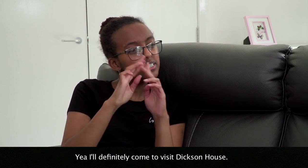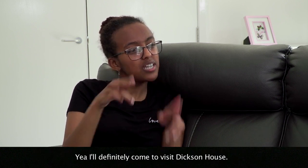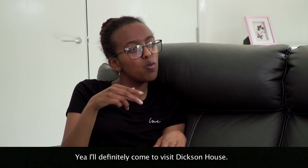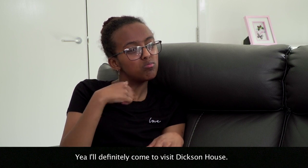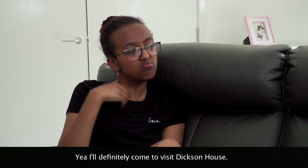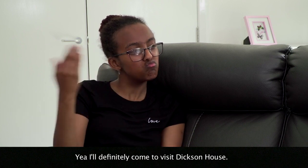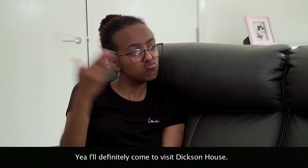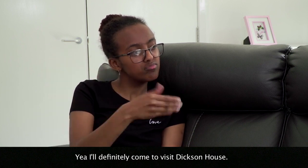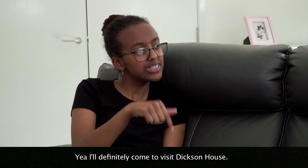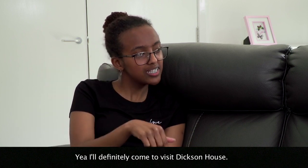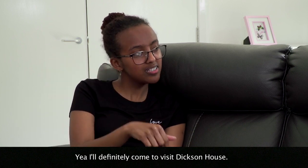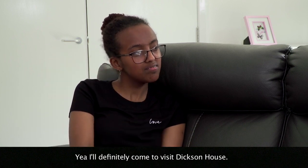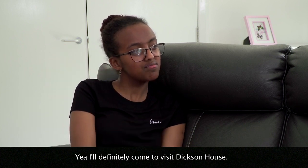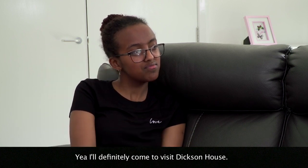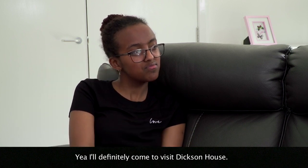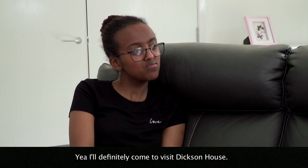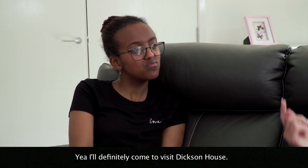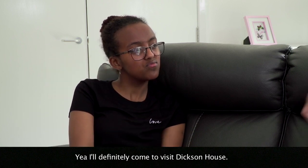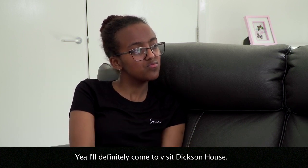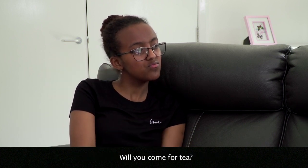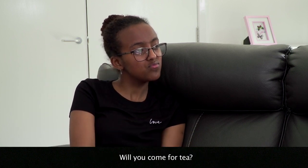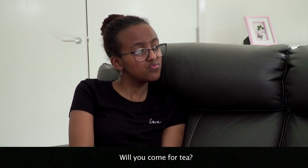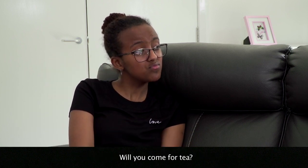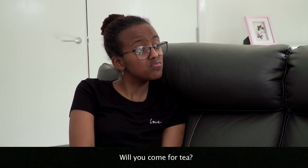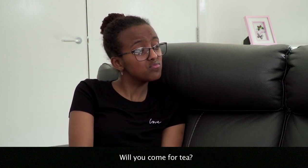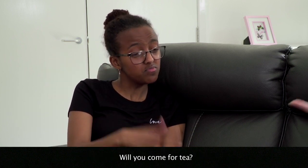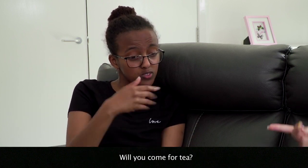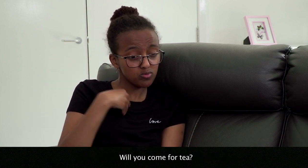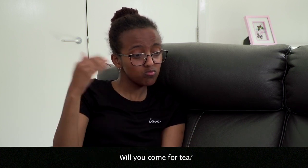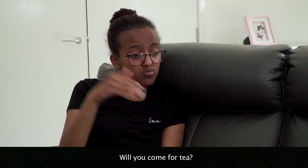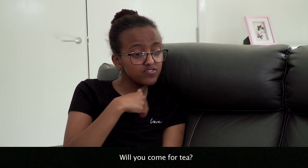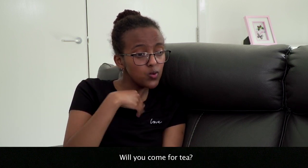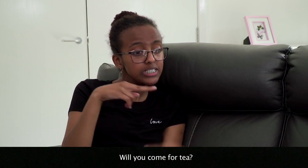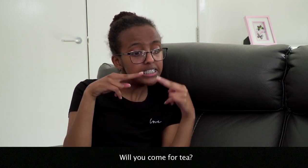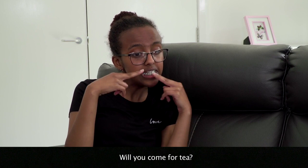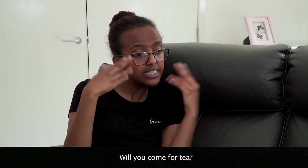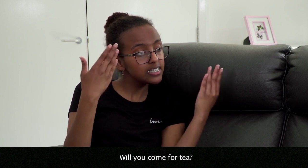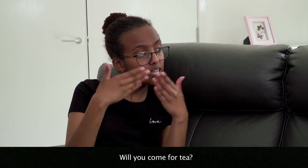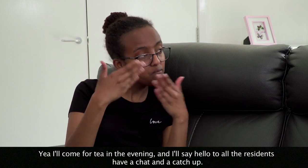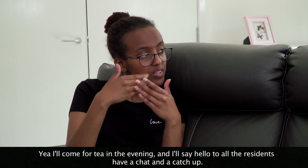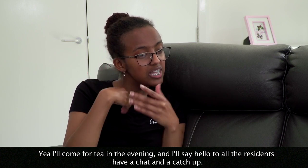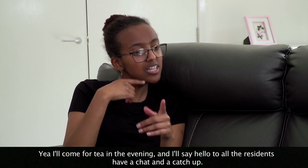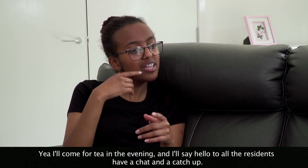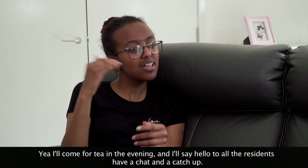Yeah, I'll definitely come to visit Dickson House. Will you come for tea? yeah, I'll come for tea in the